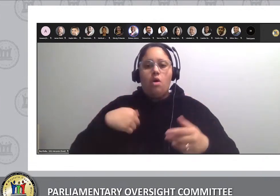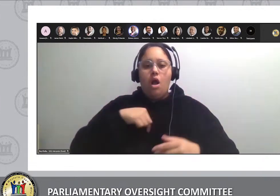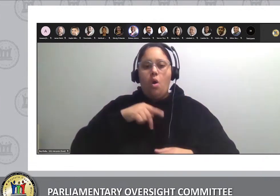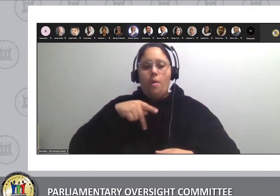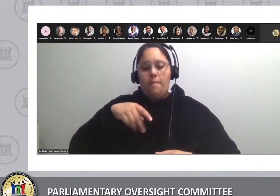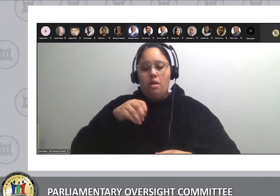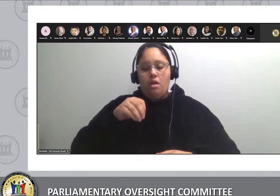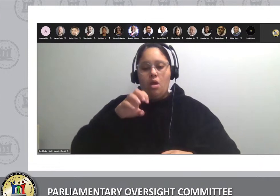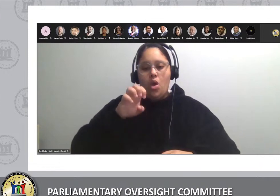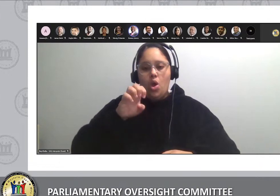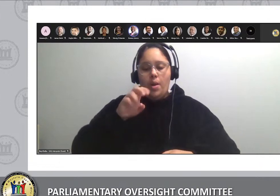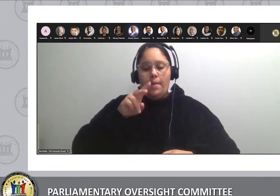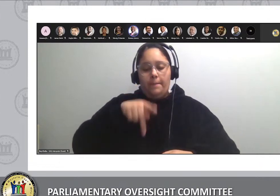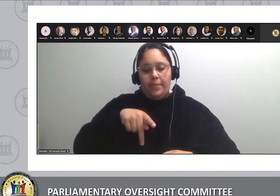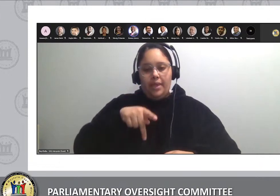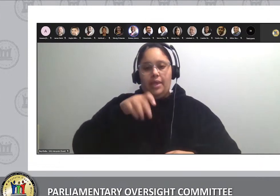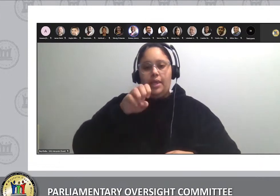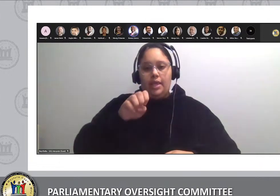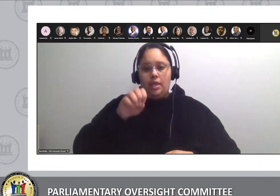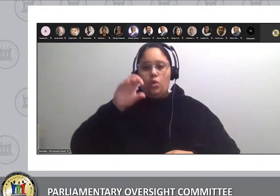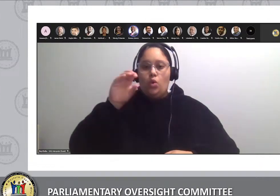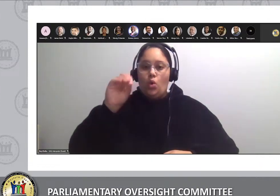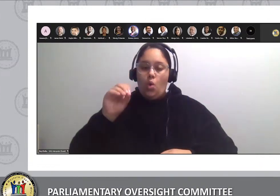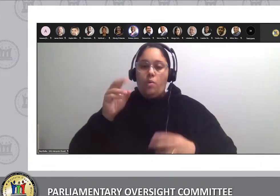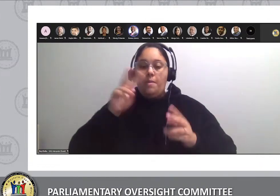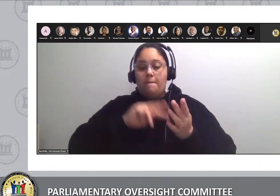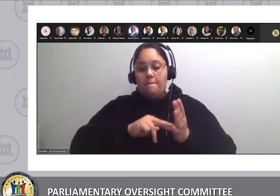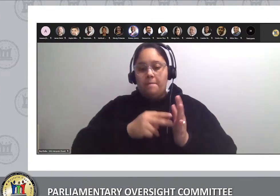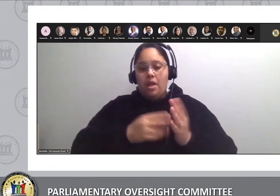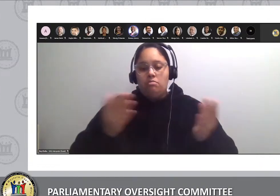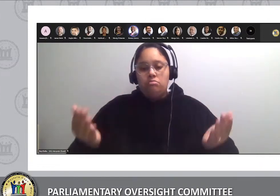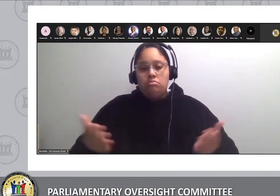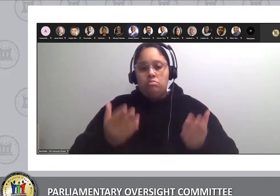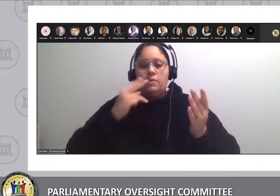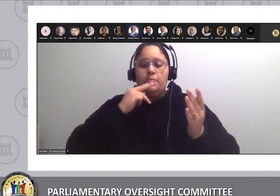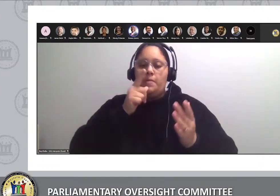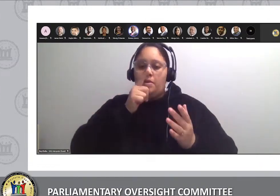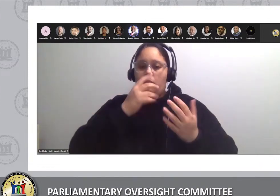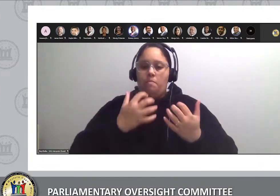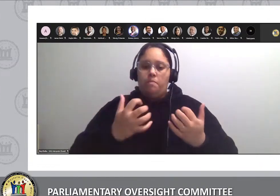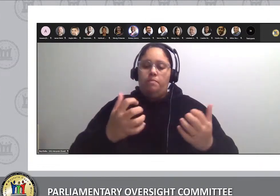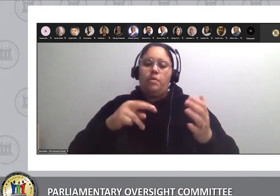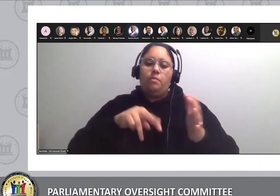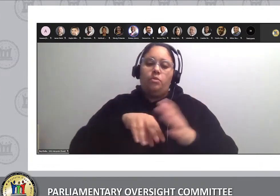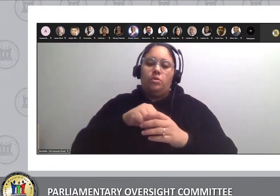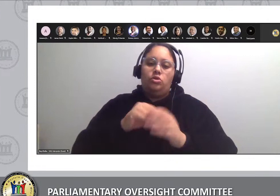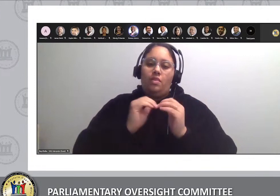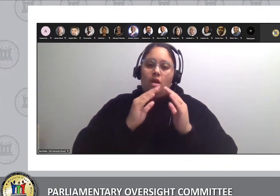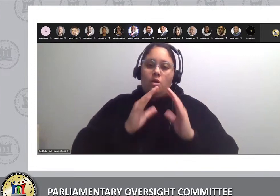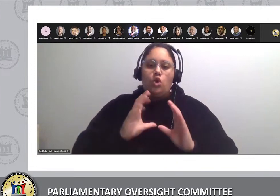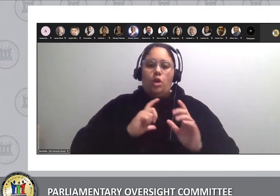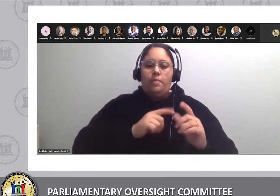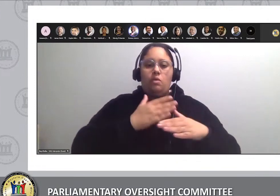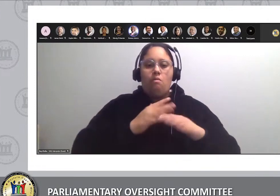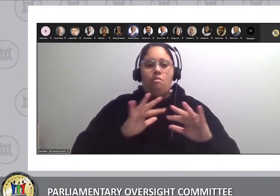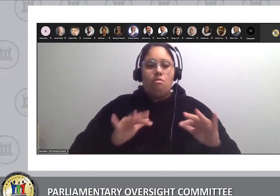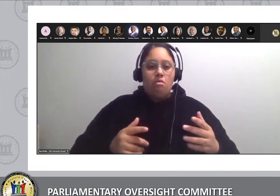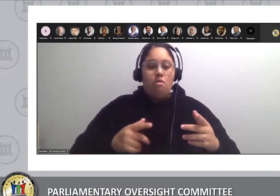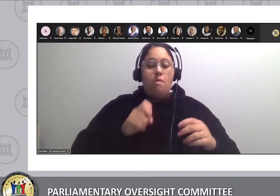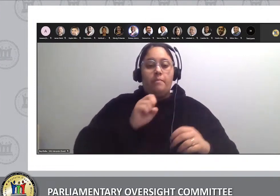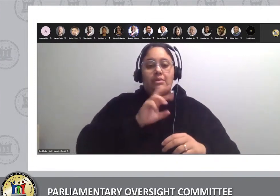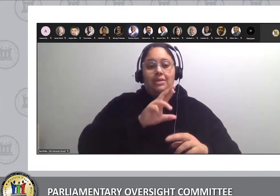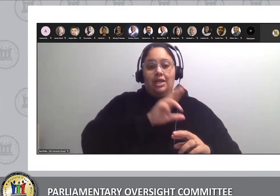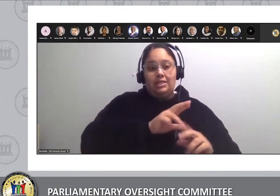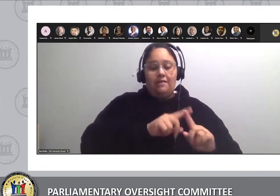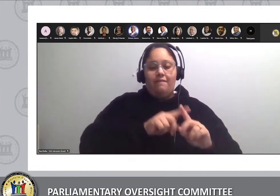to enhance public participation in the House and the committee work. Mr. Retief and Mr. Keswa will